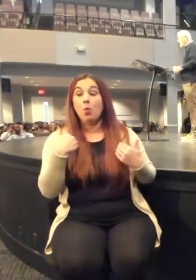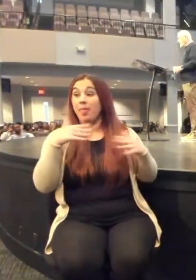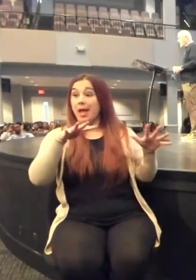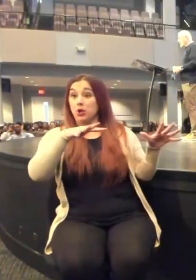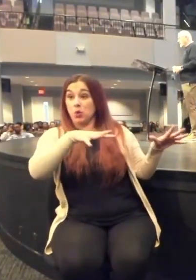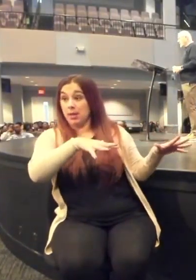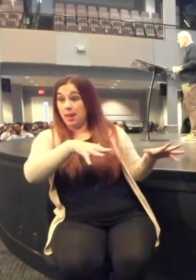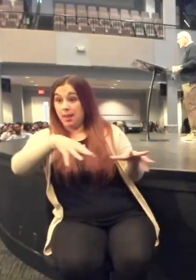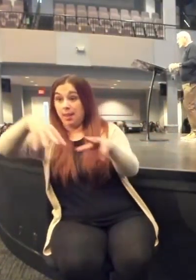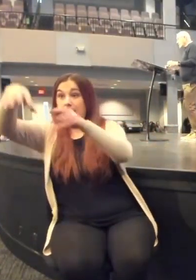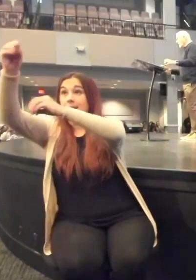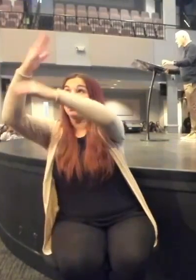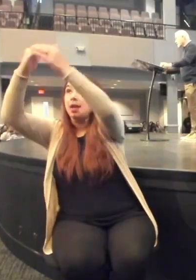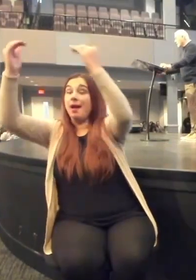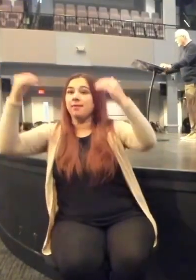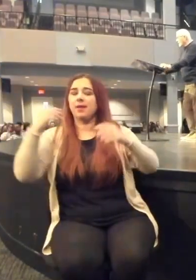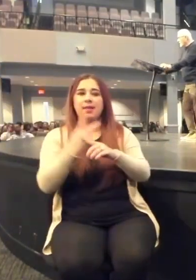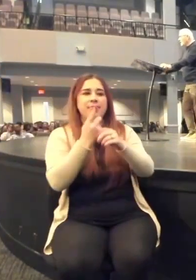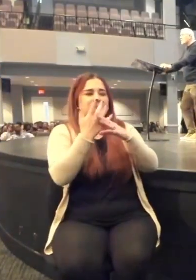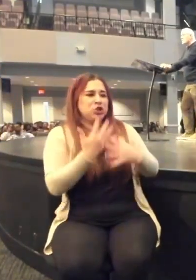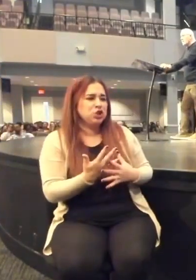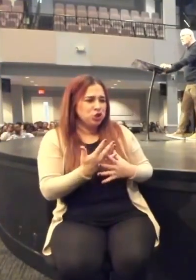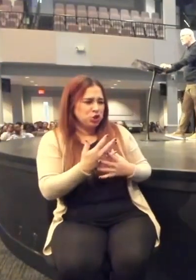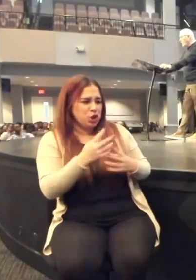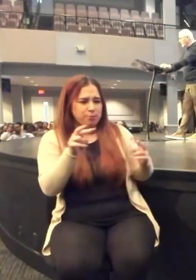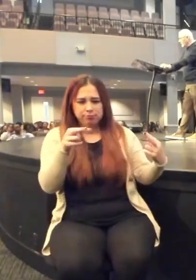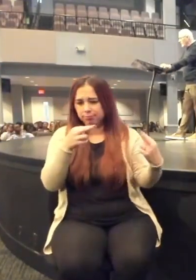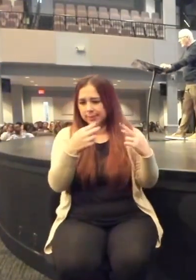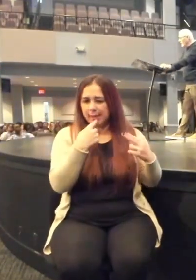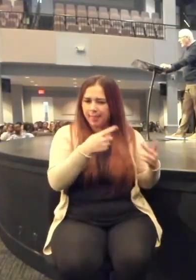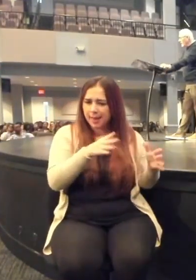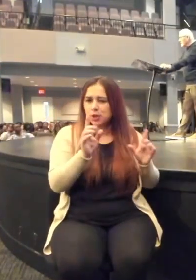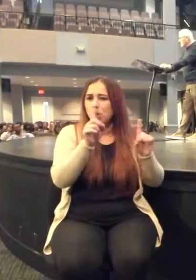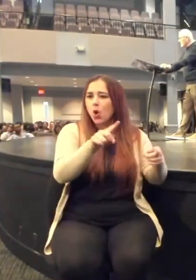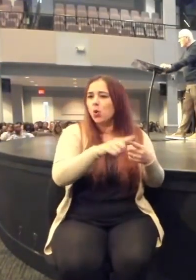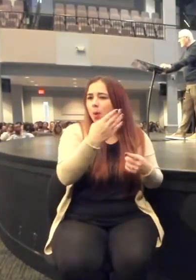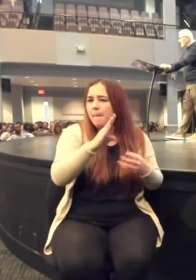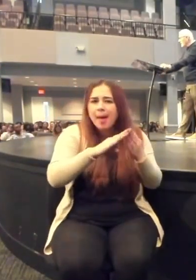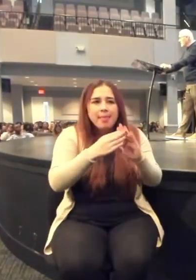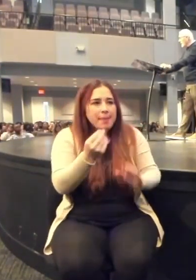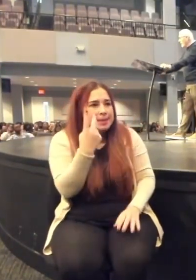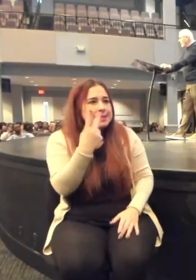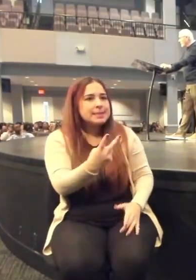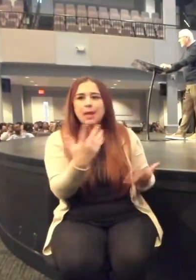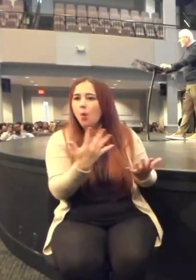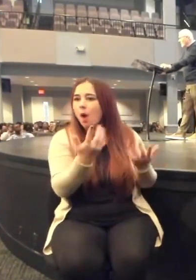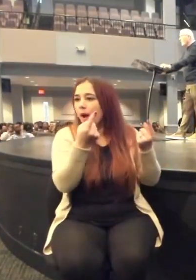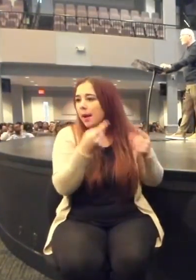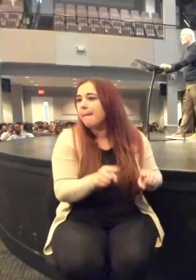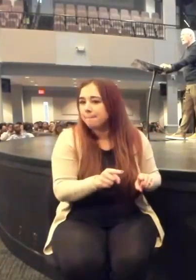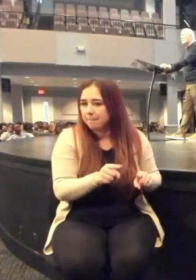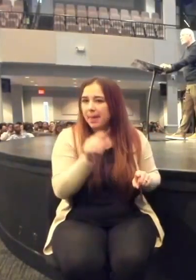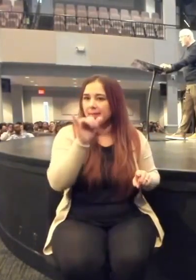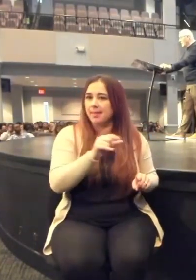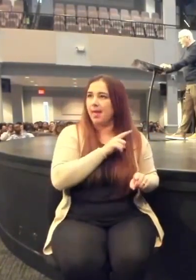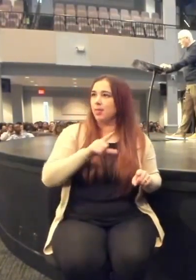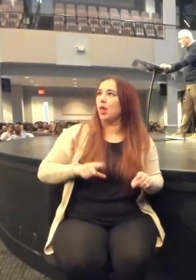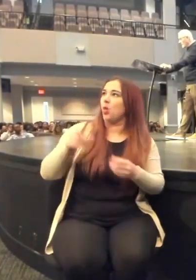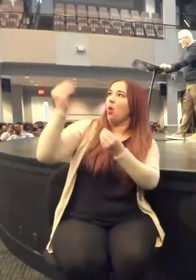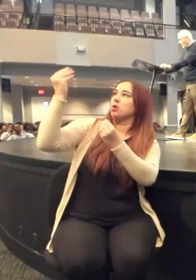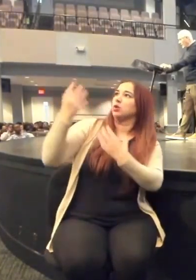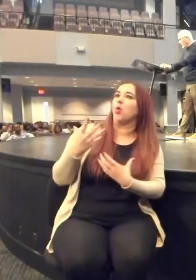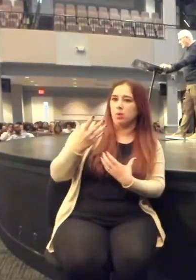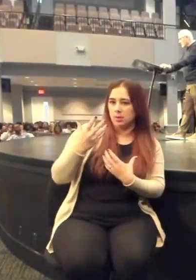and gone into heaven, the shepherds said to one another, 'Let's go to Bethlehem and see this thing that has happened, which the Lord has told